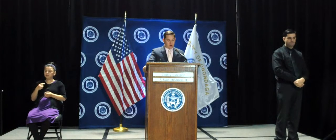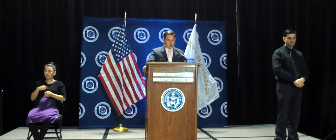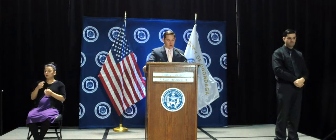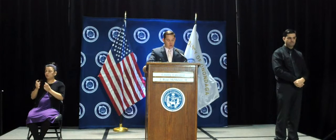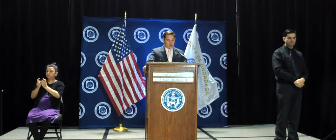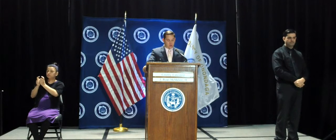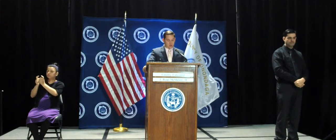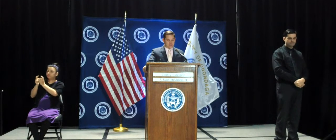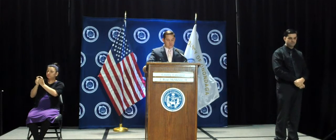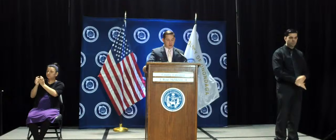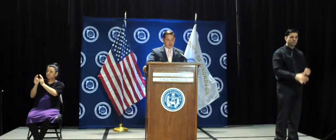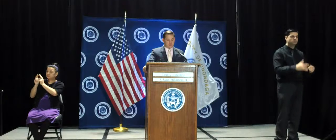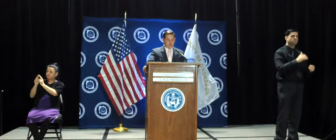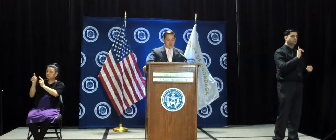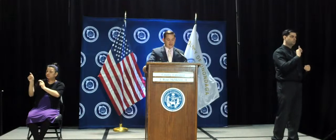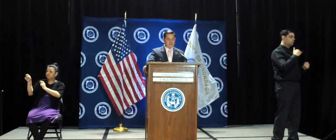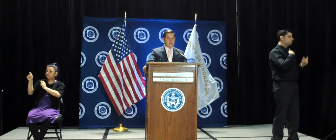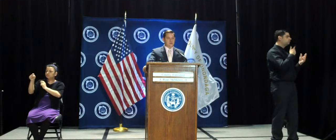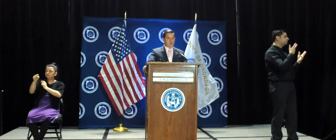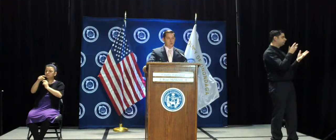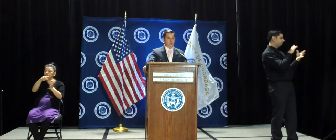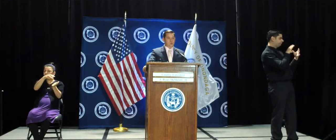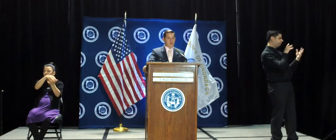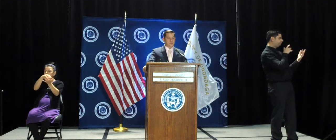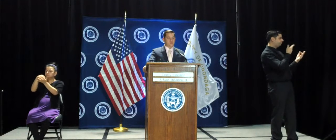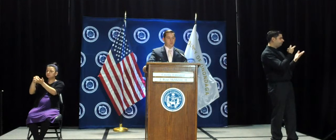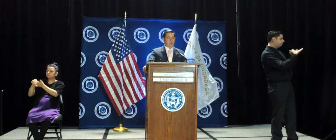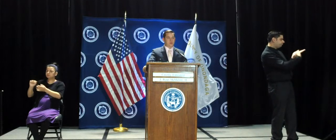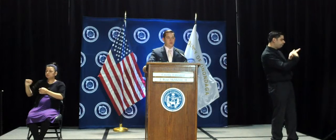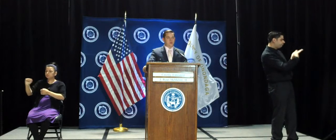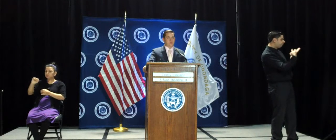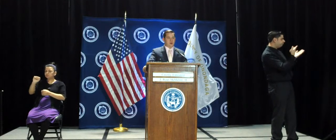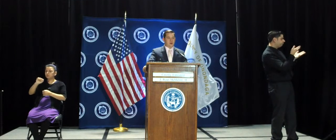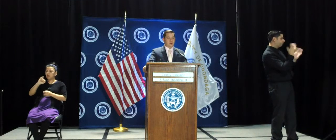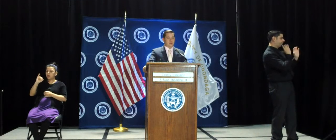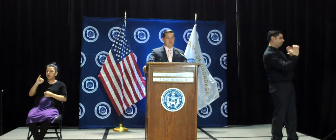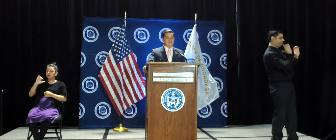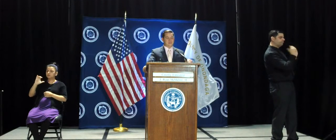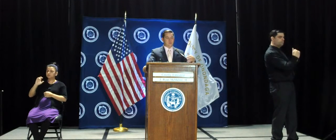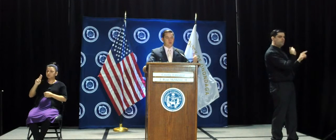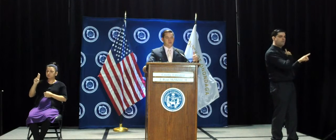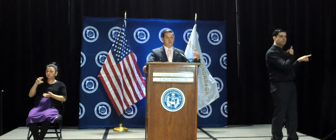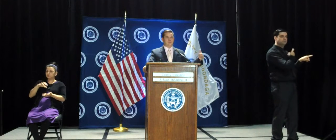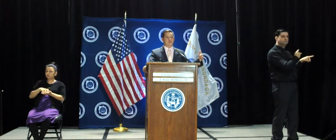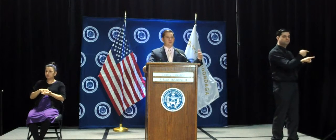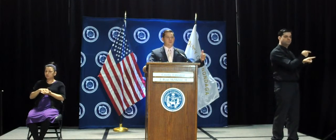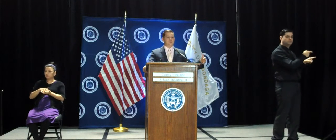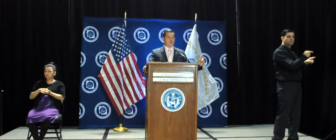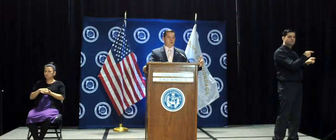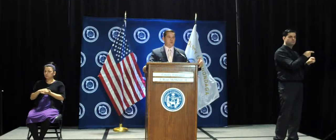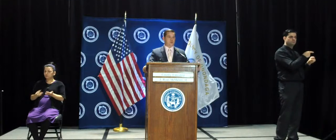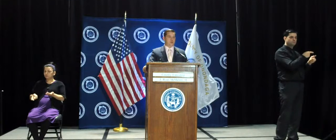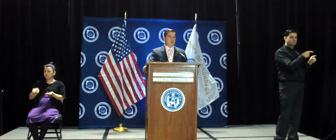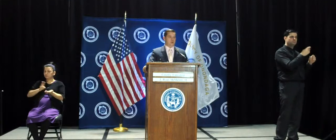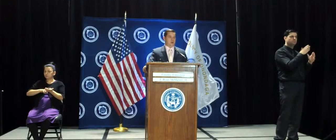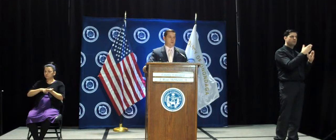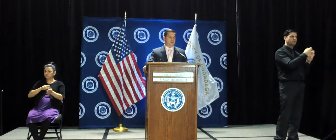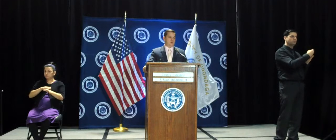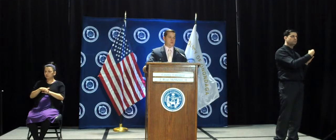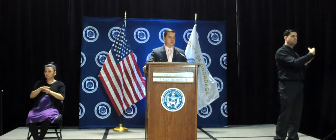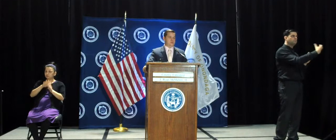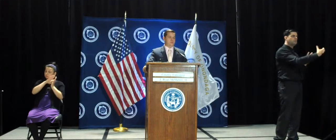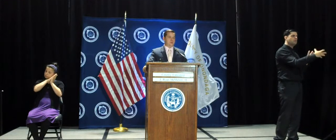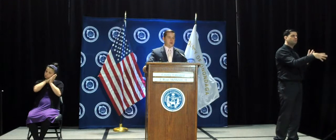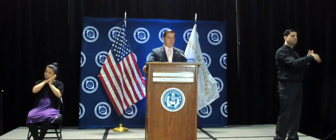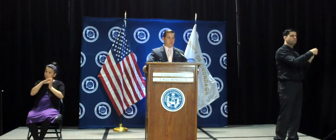They are expanding their ICUs at this point in anticipation of further surge.